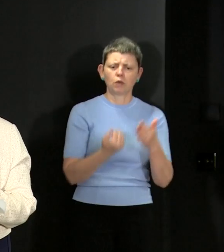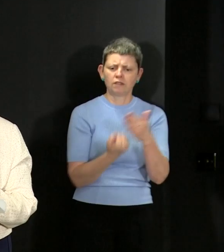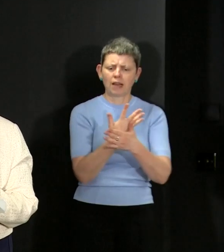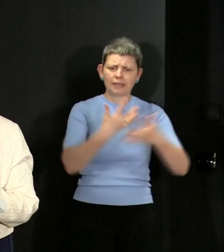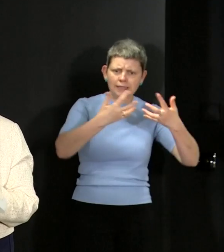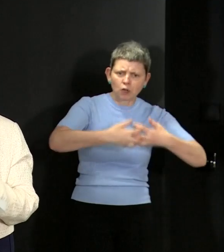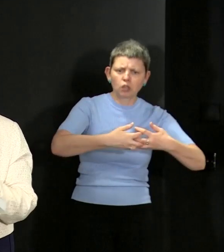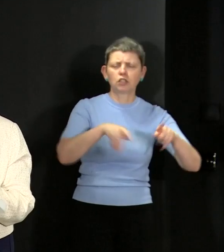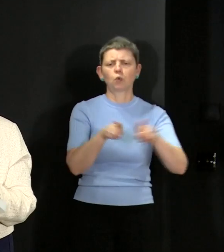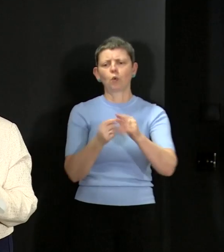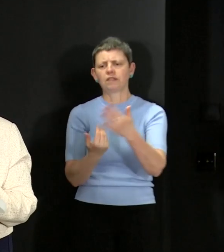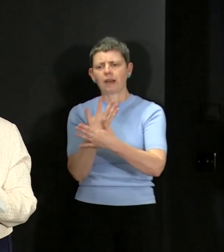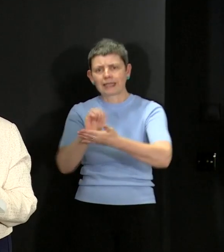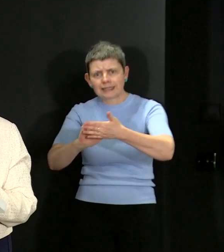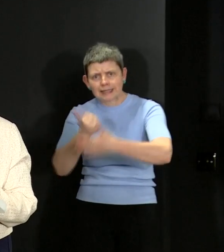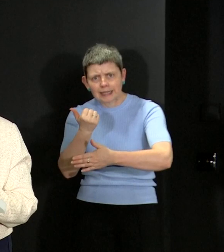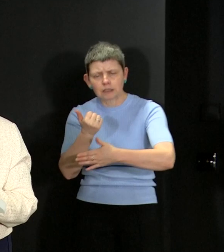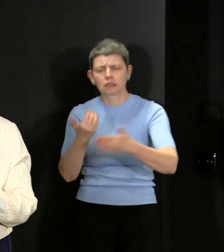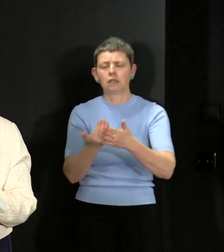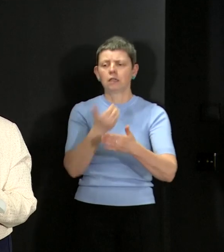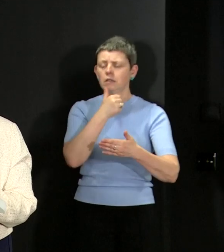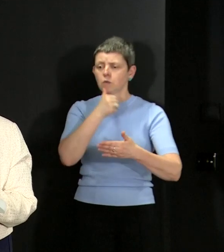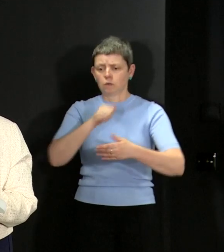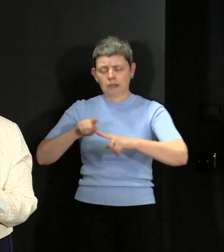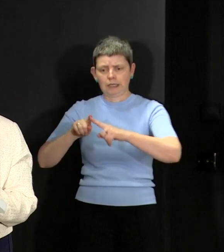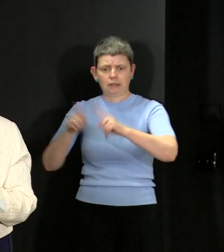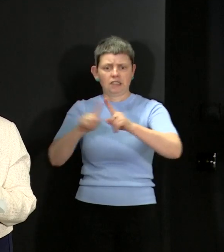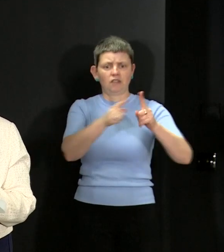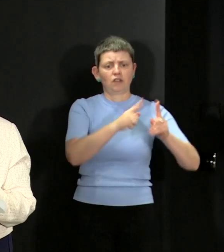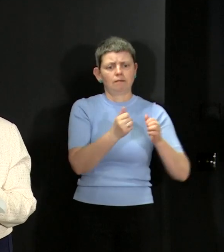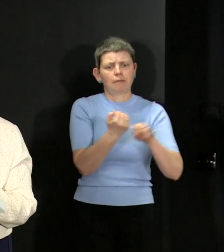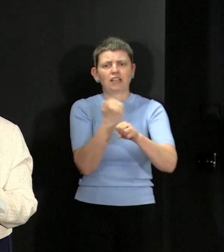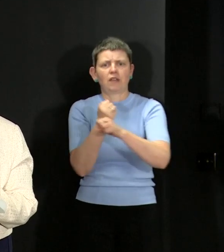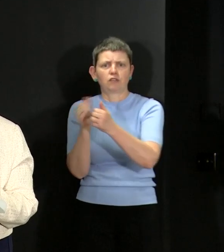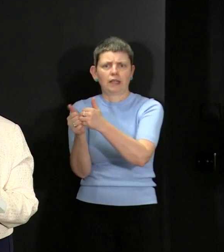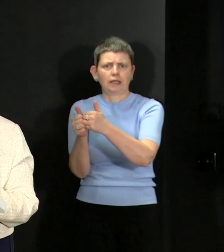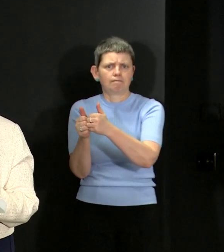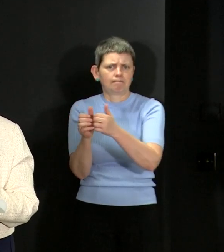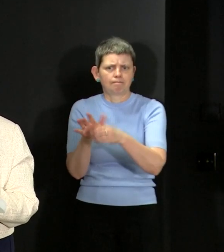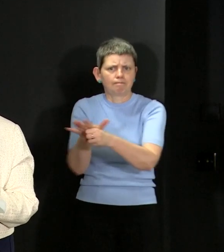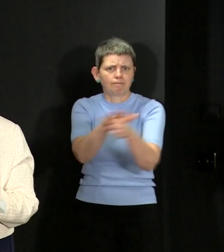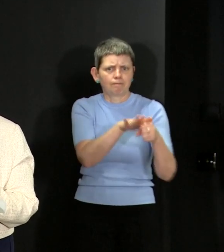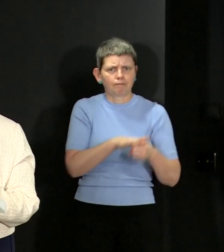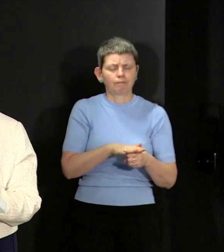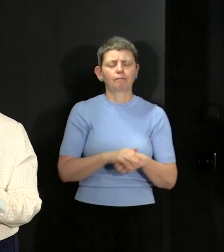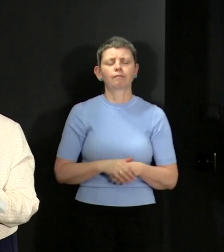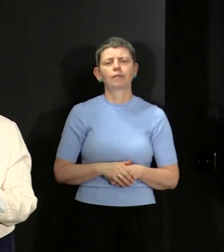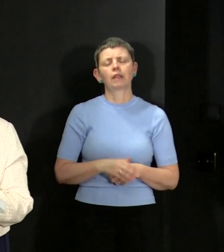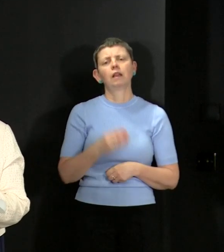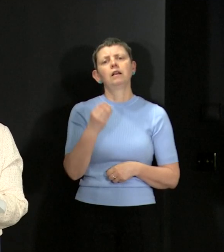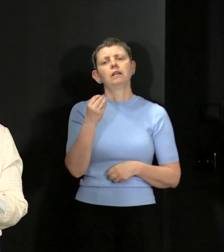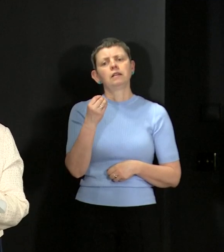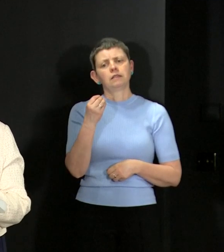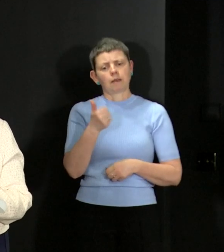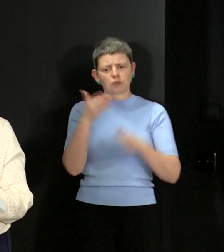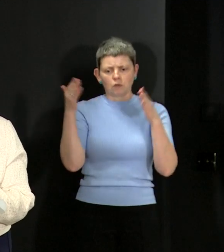or skills of use across multiple manufacturing sectors. Others focus on specific manufacturing sectors to boost